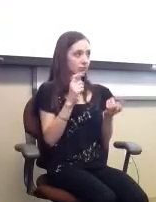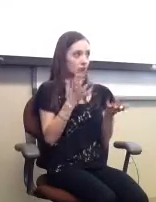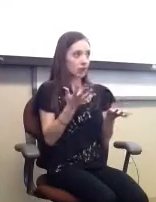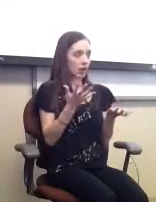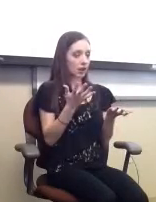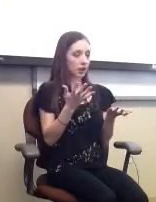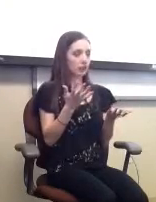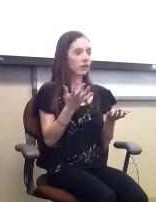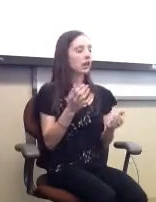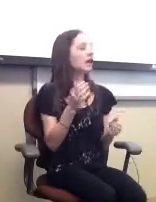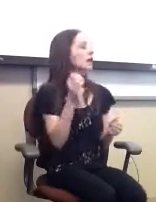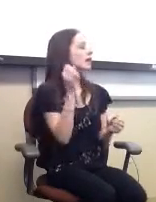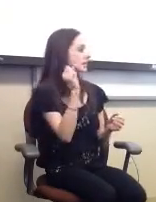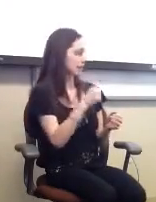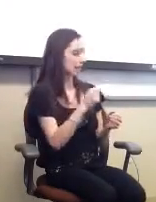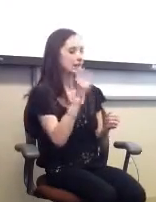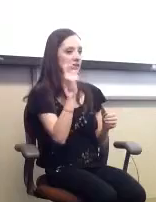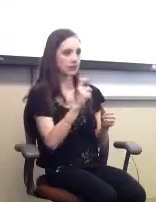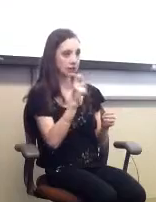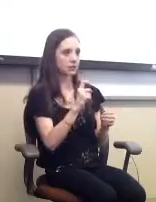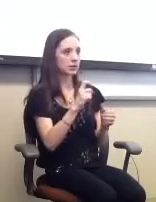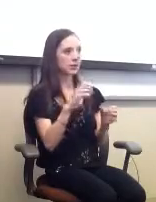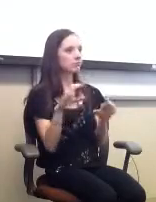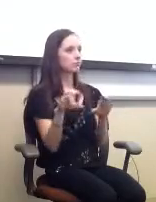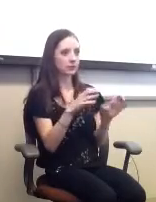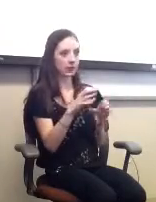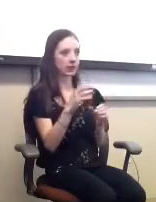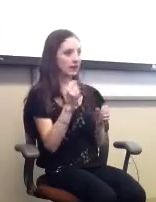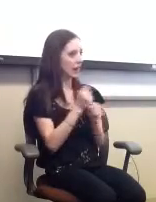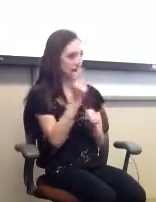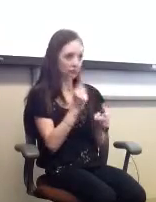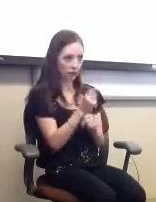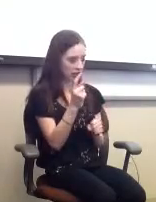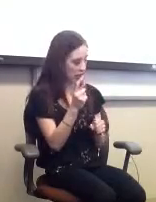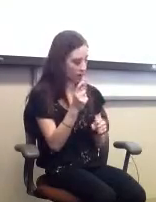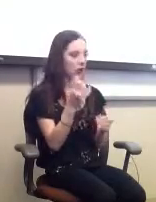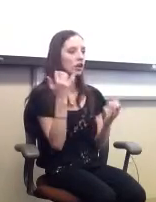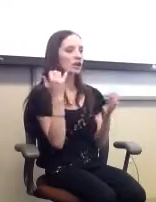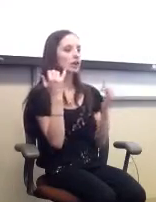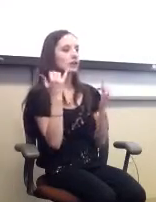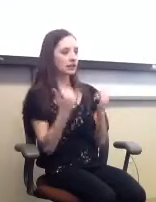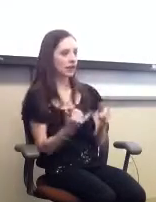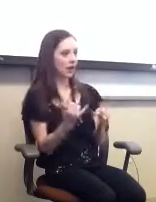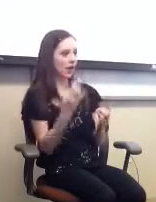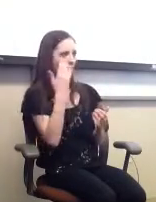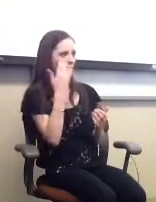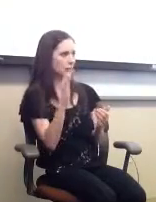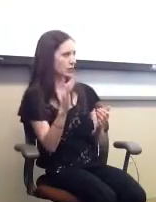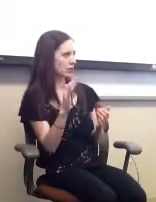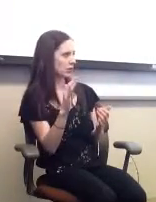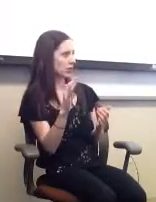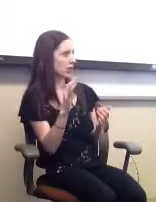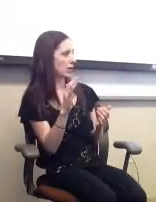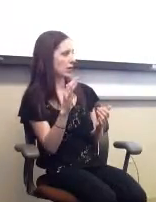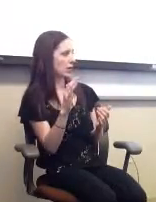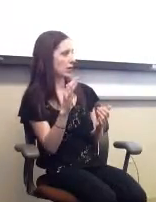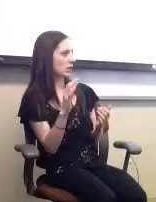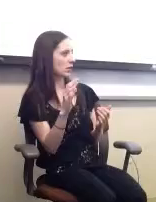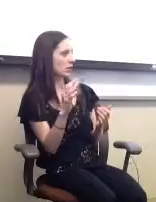every year. Okay. Every year. Now, there is, and I don't know if this is the case, it might not be, but there is the, when we talk about